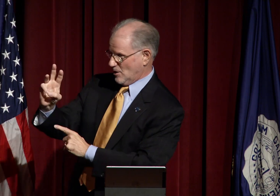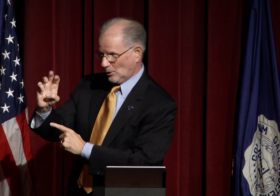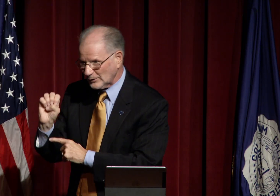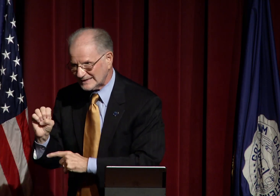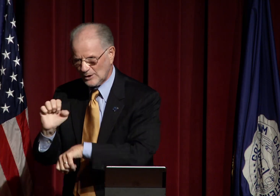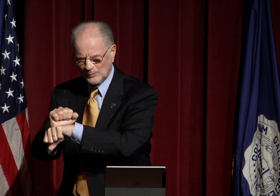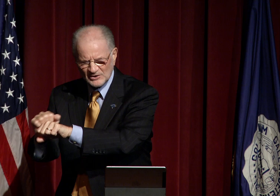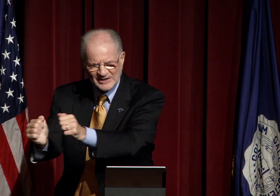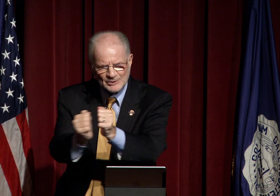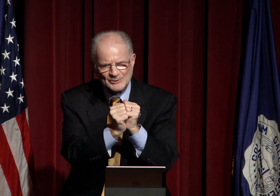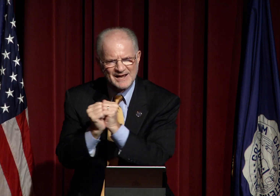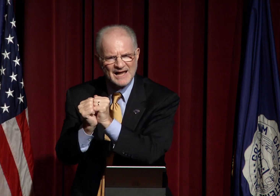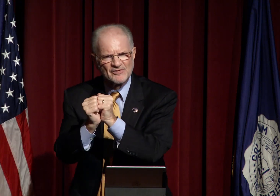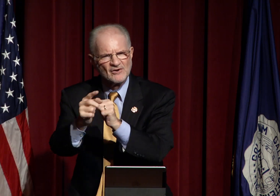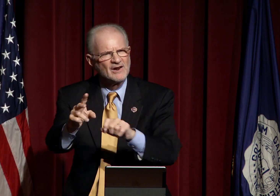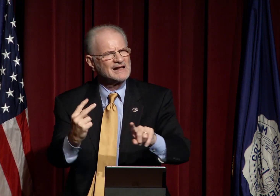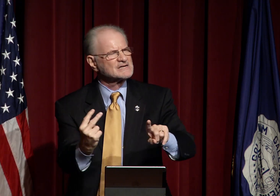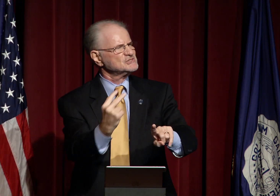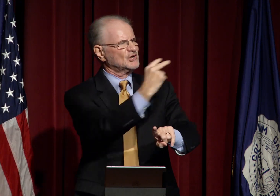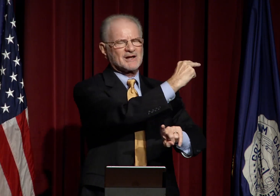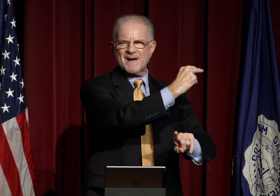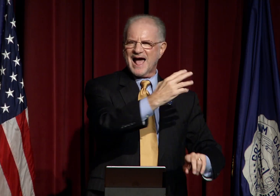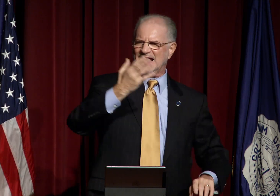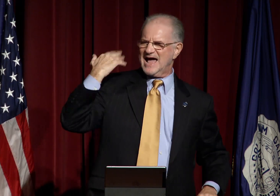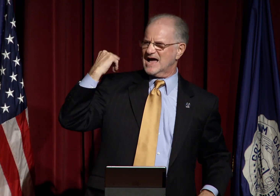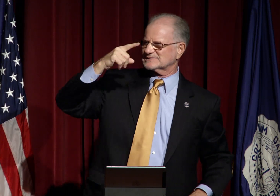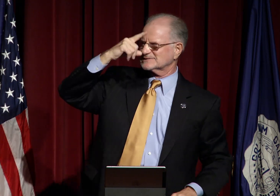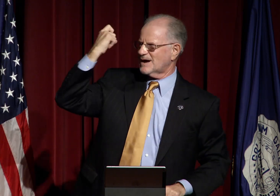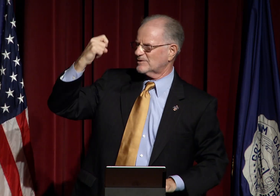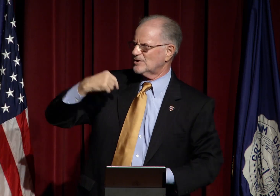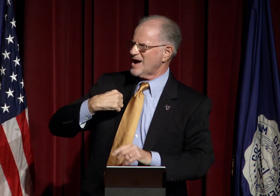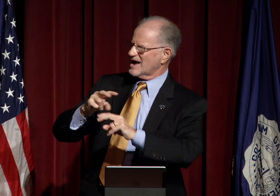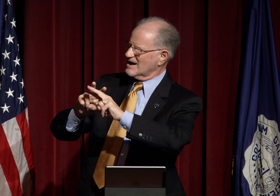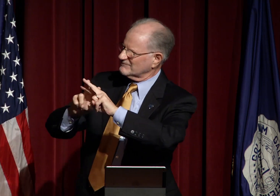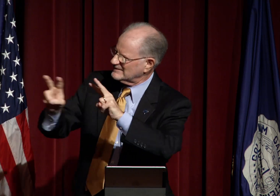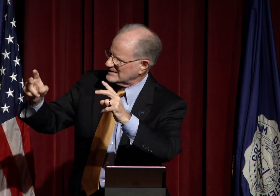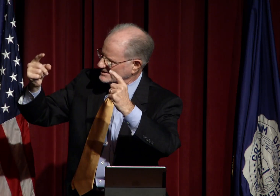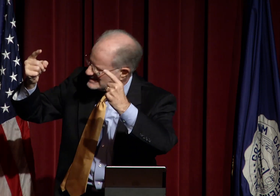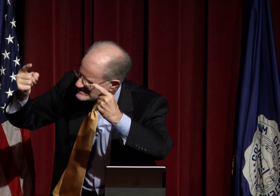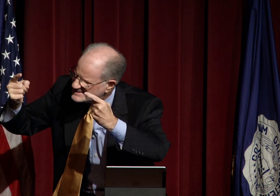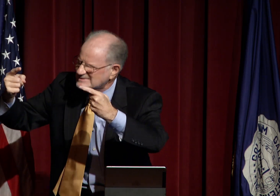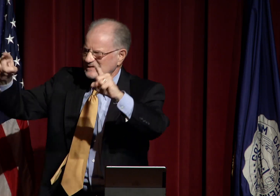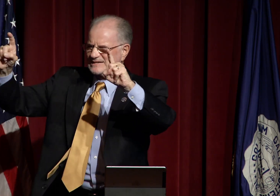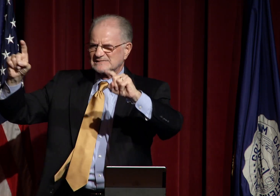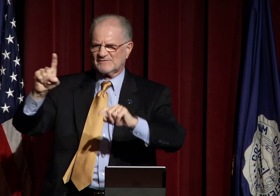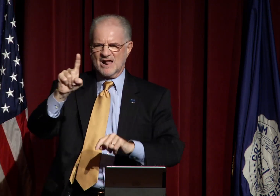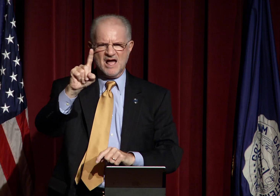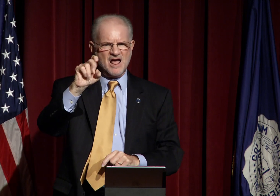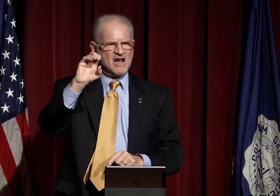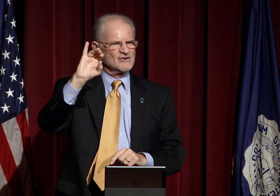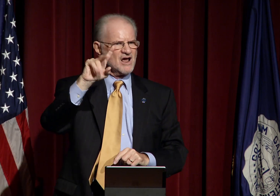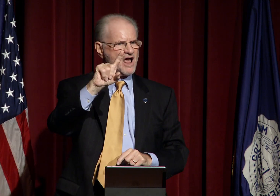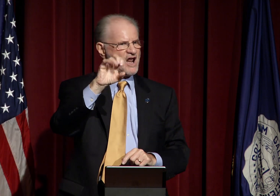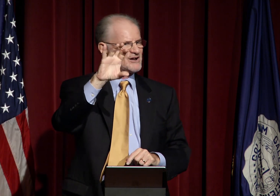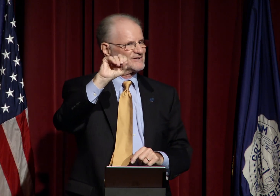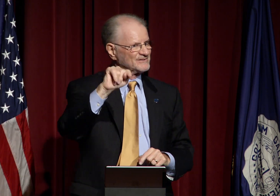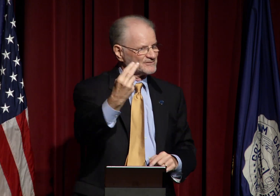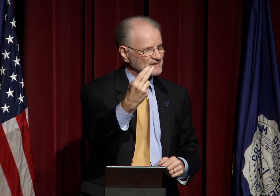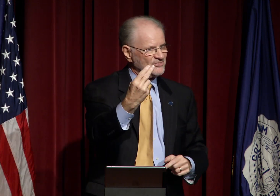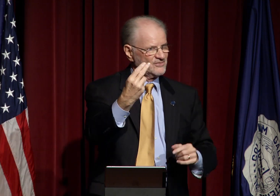Speaking of the notion of we and all of us working together, I'd like to reflect on the successes of the past summer.